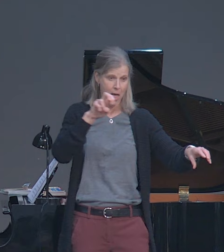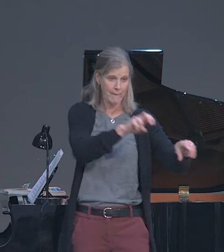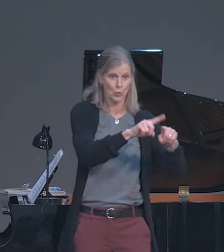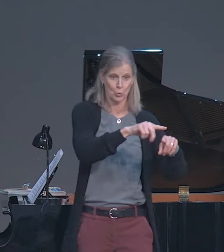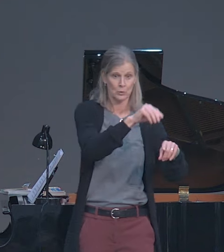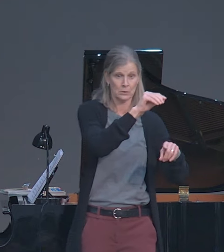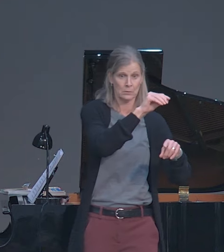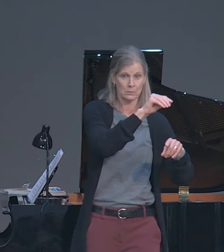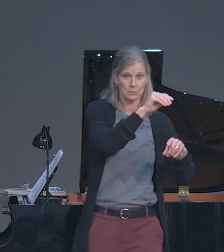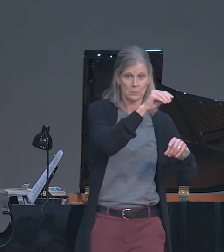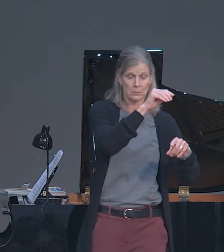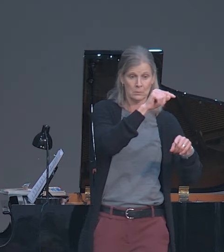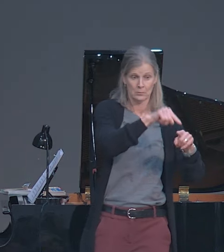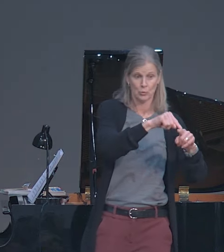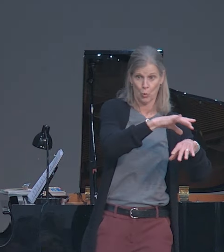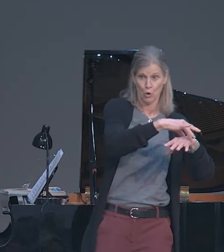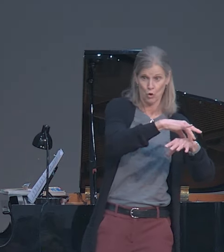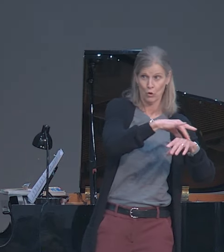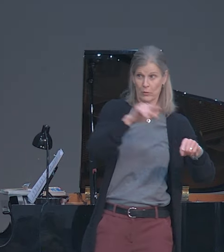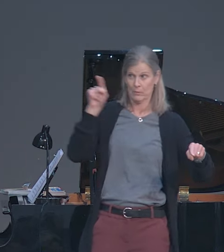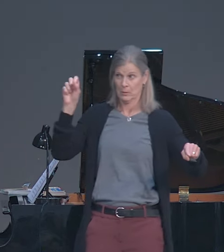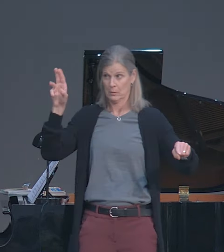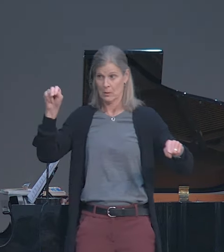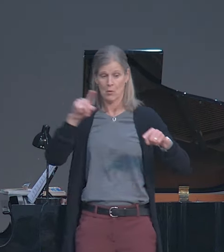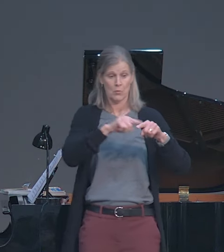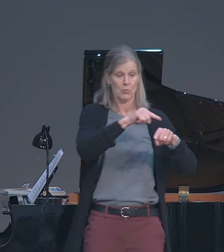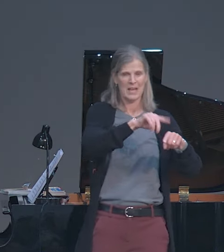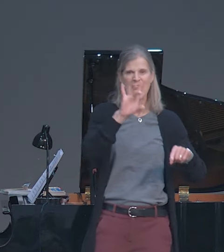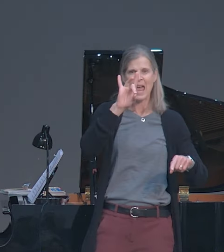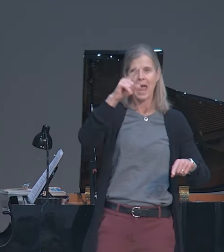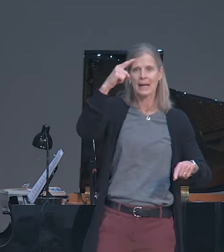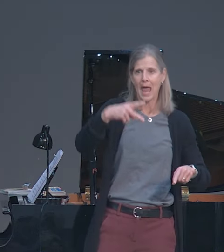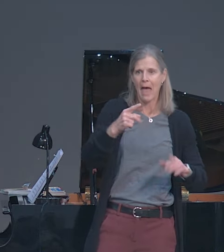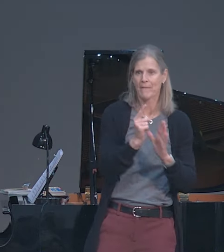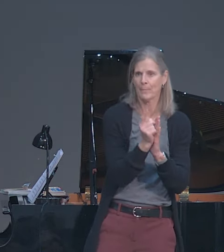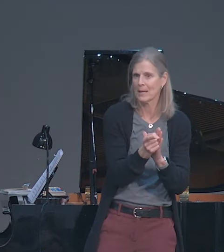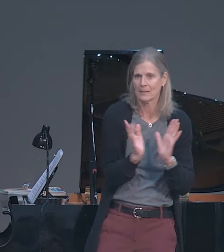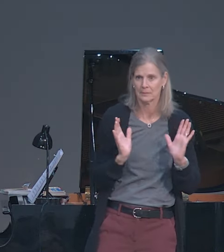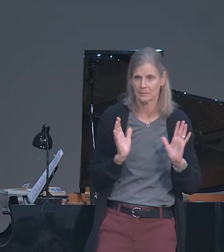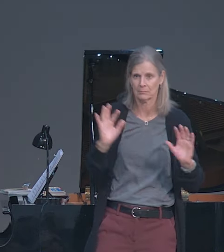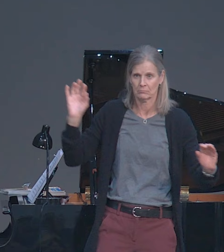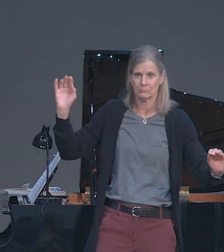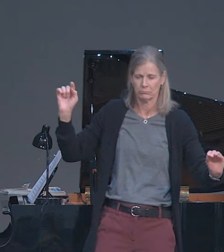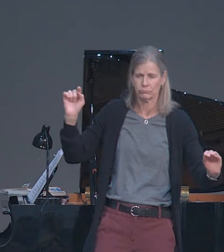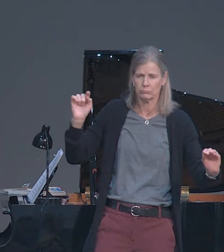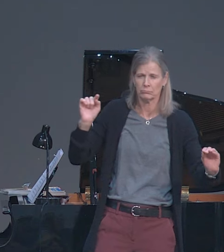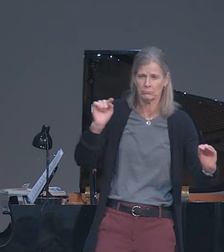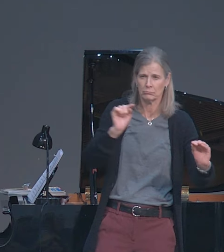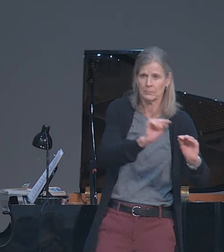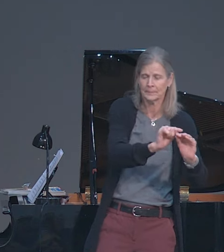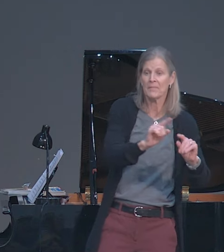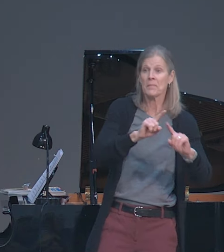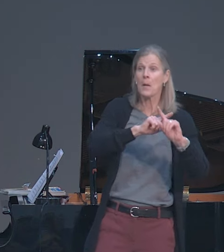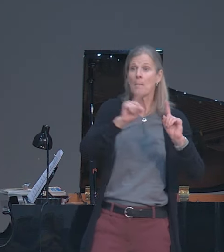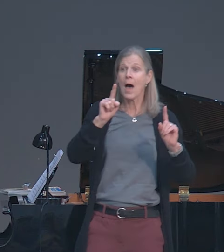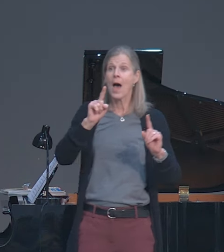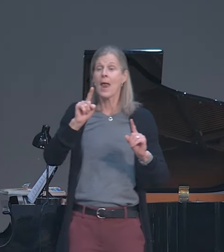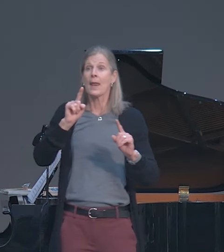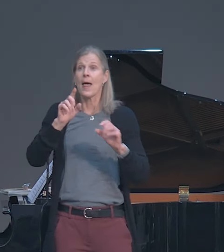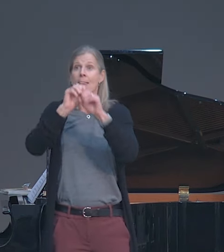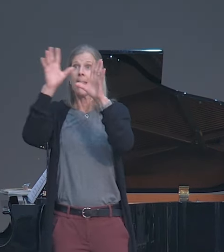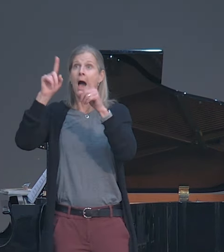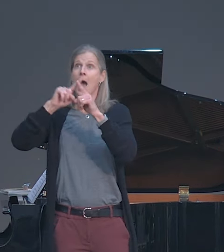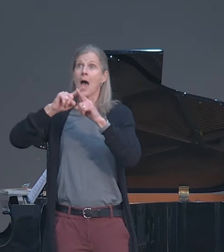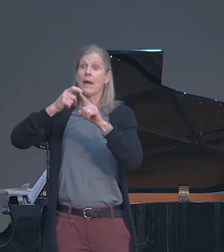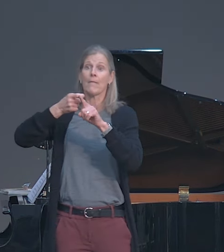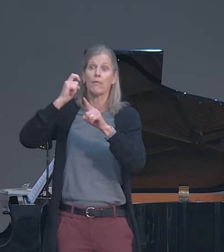8.5 minutes to travel from the sun to Earth. But for light to travel to